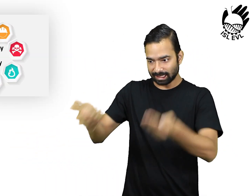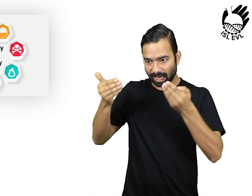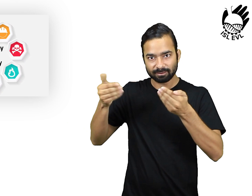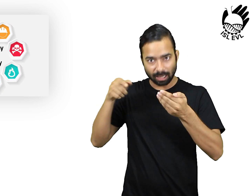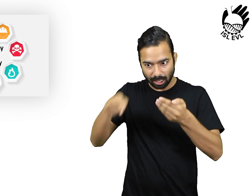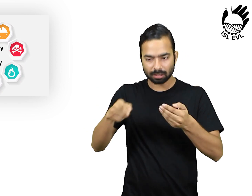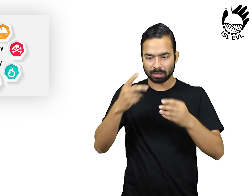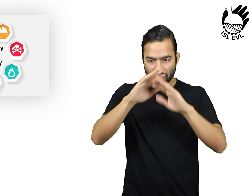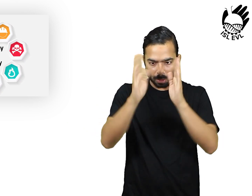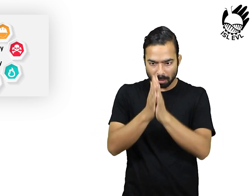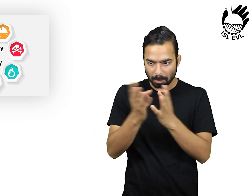Health and safety.